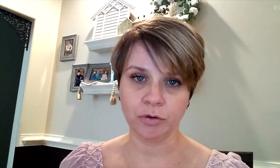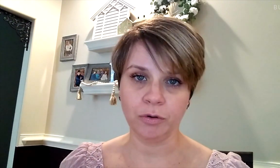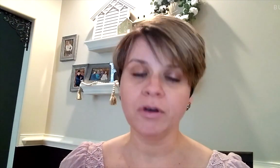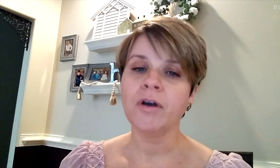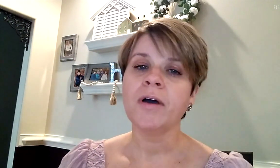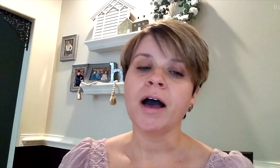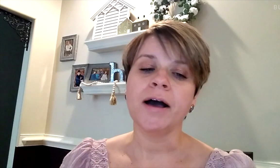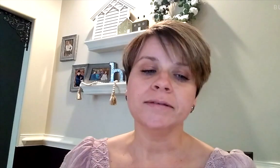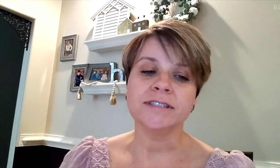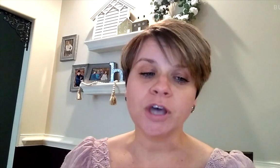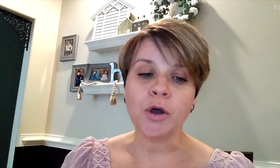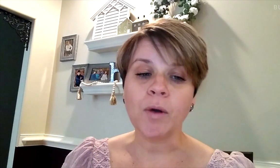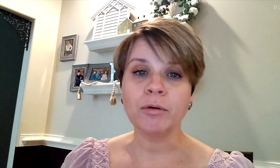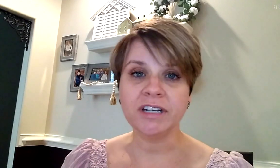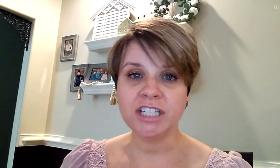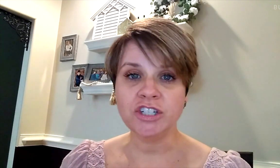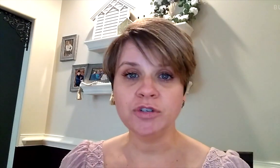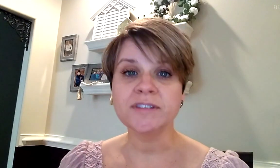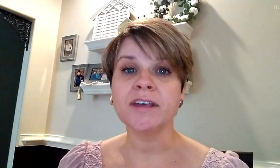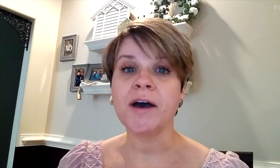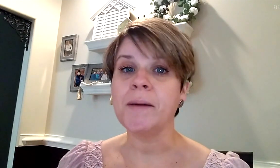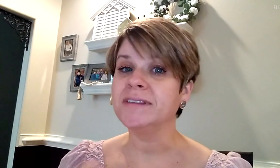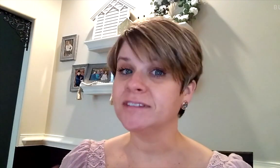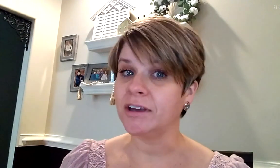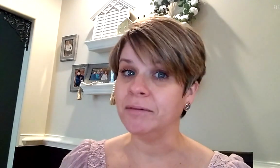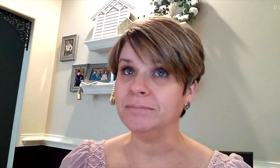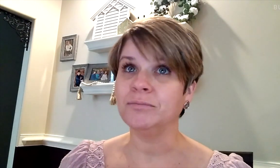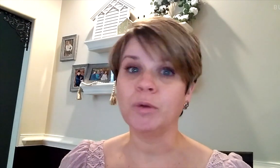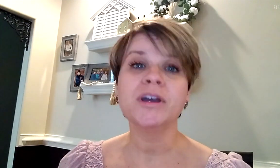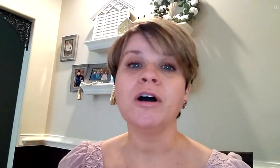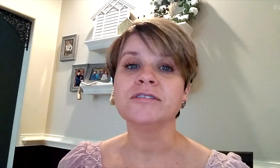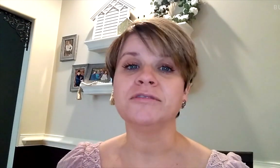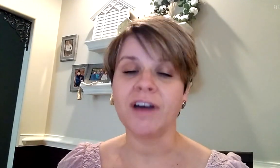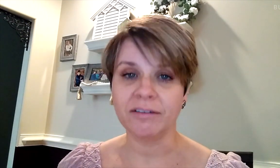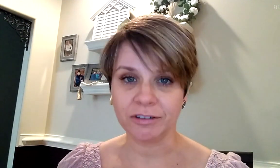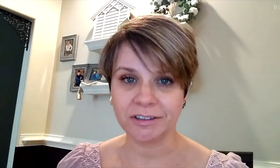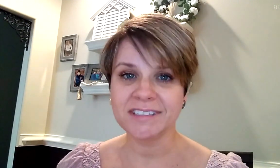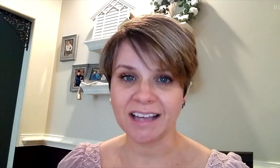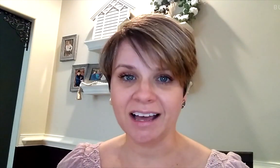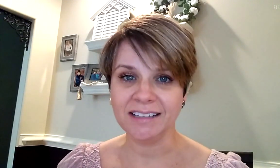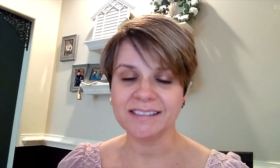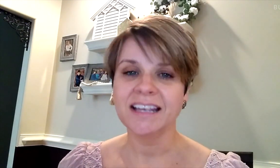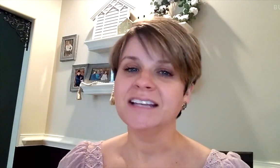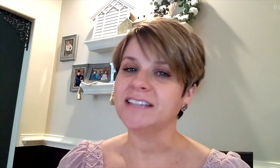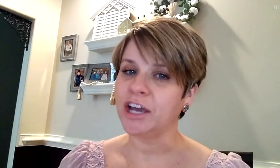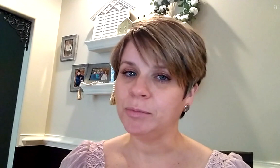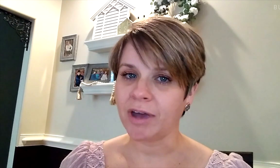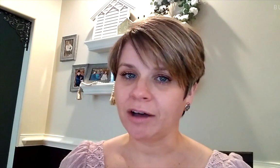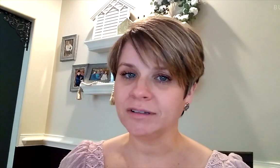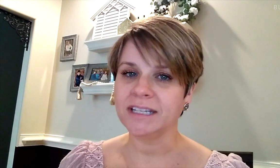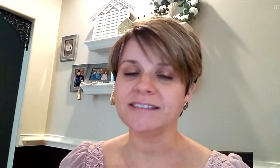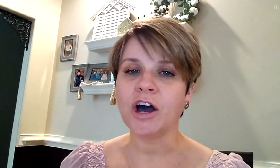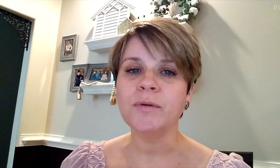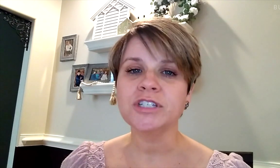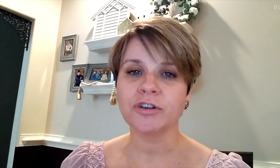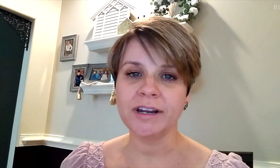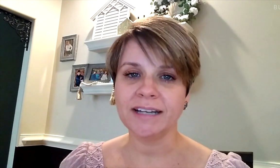tool. So I'm going to teach you some what we call survivor signs to help you out. It's always a great